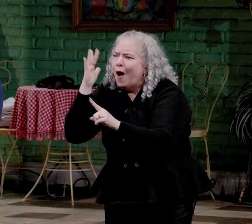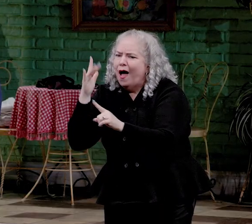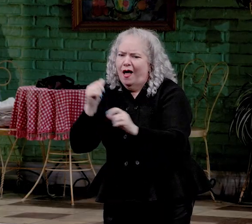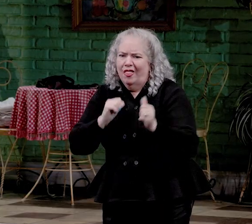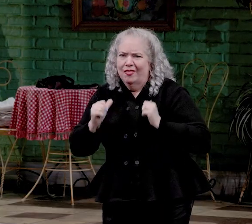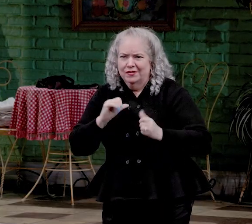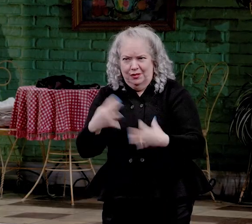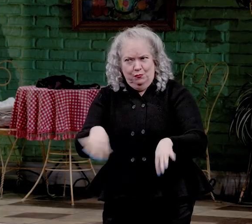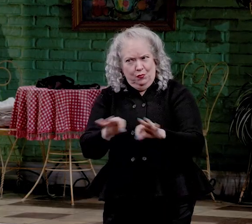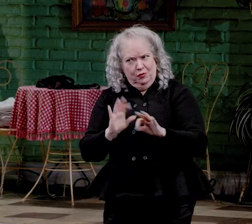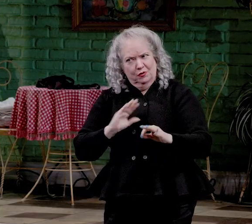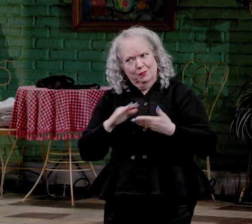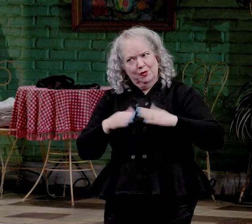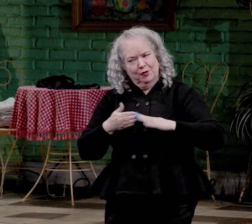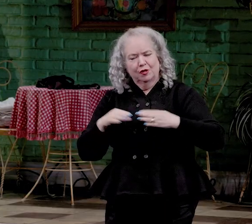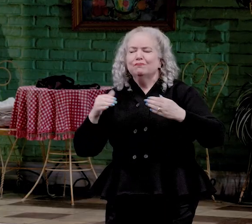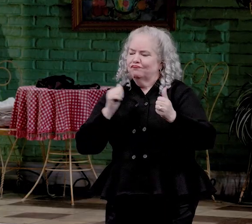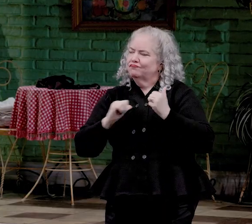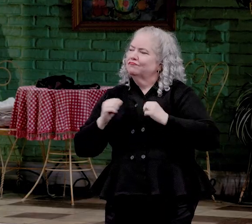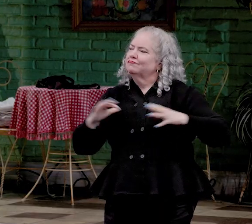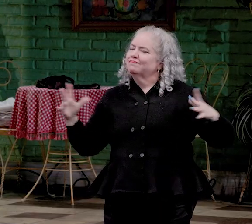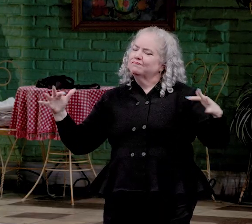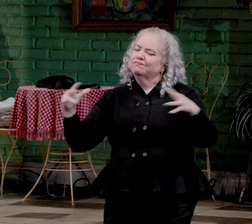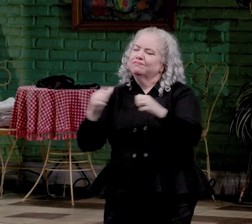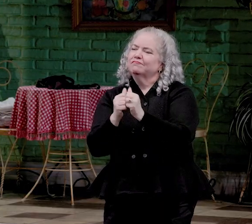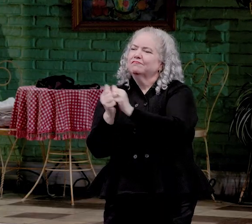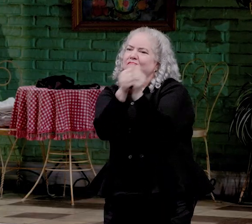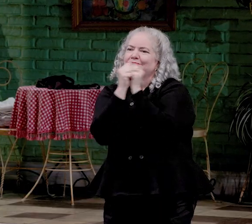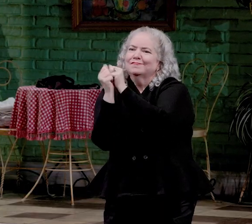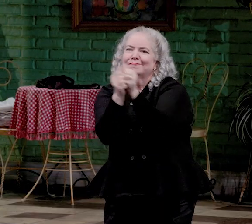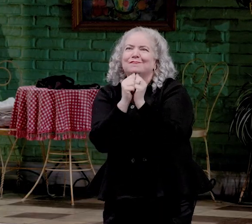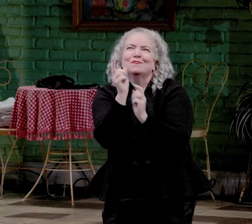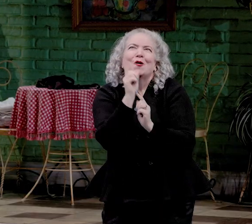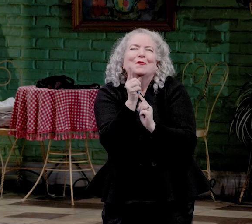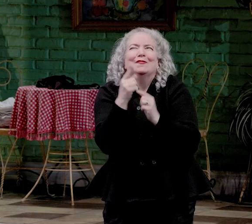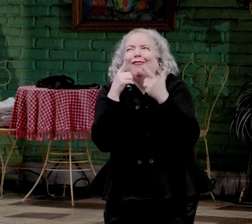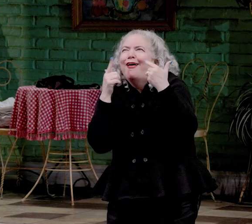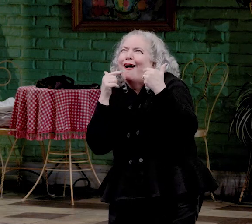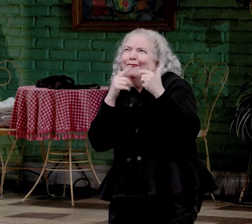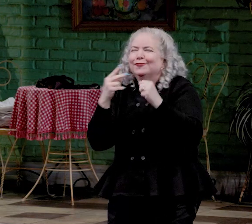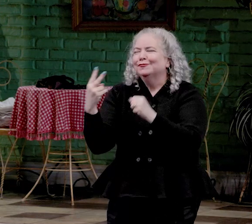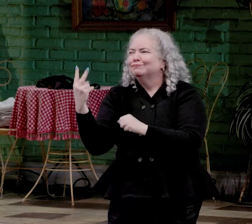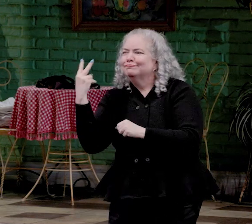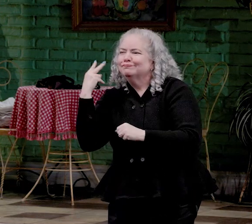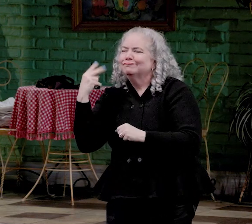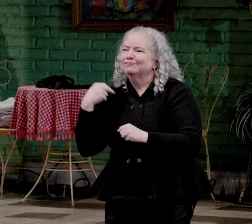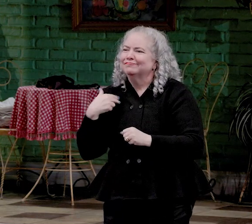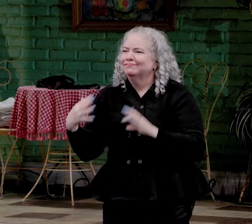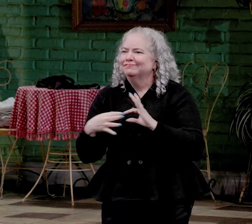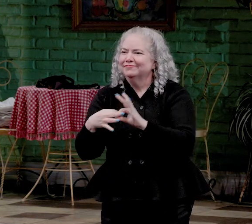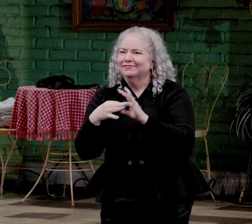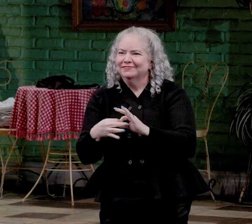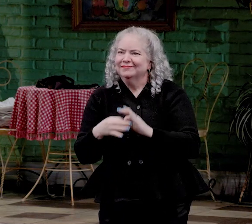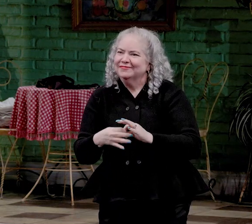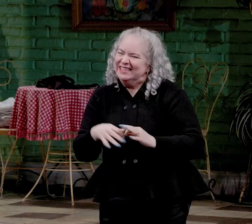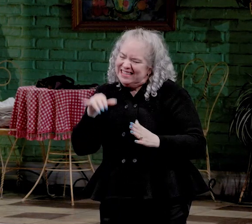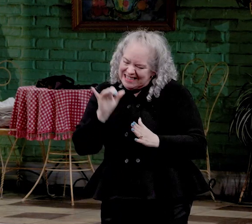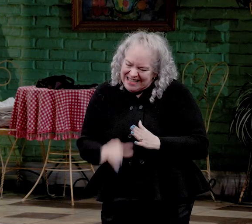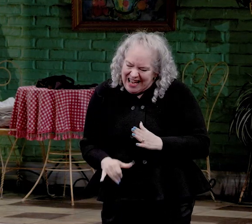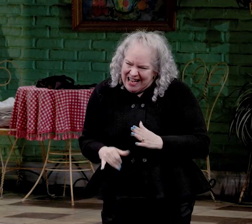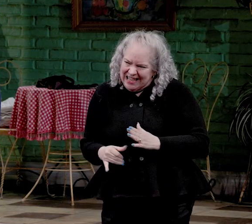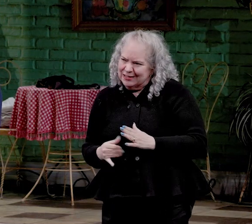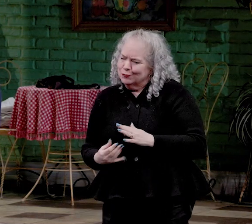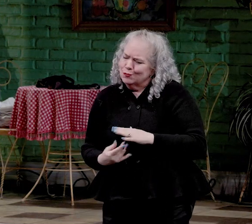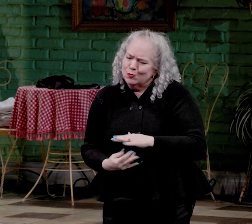community. Theater brings people together. It creates moments of laughter, reflection, and connection that stays with us long